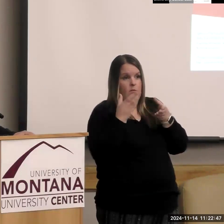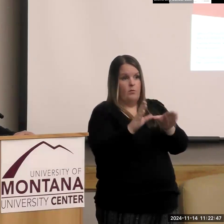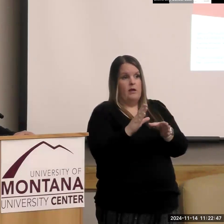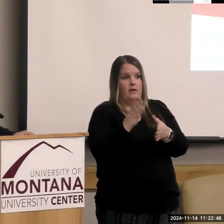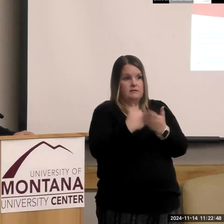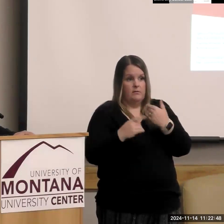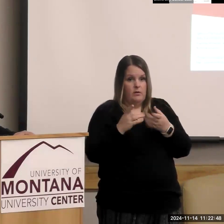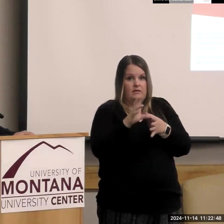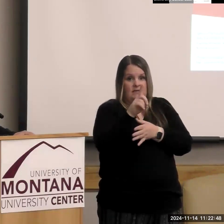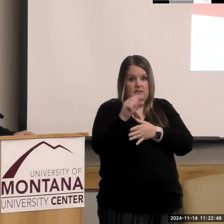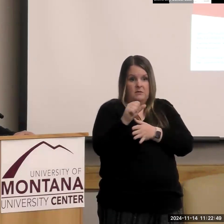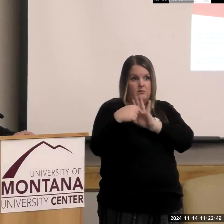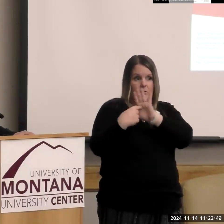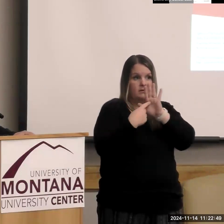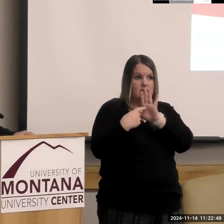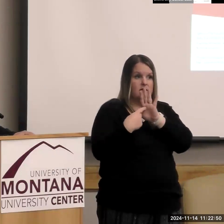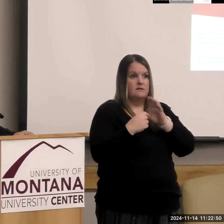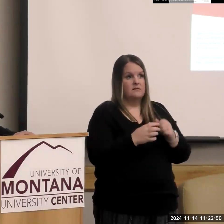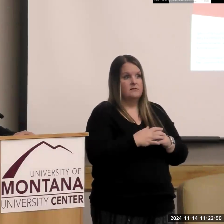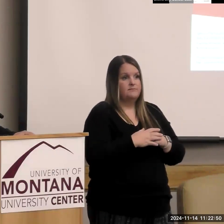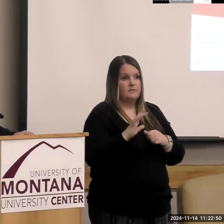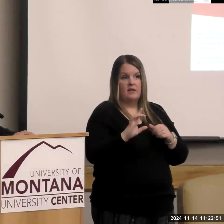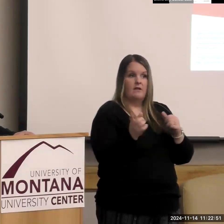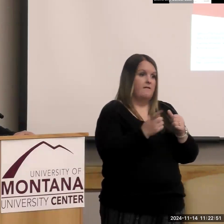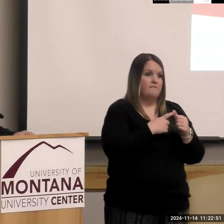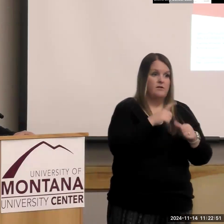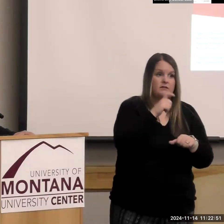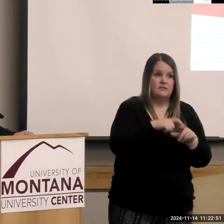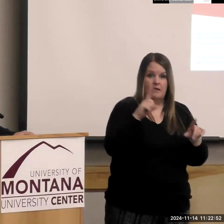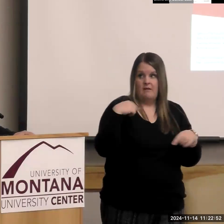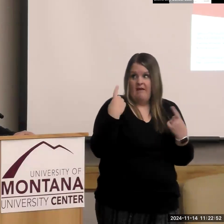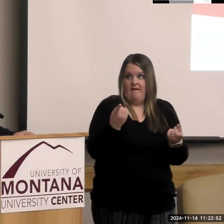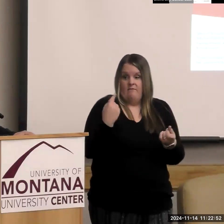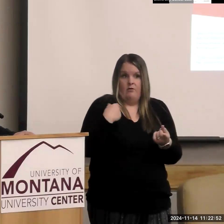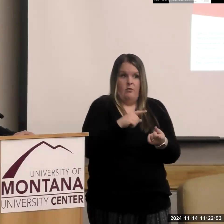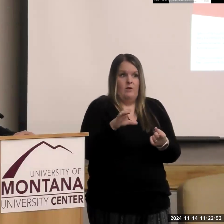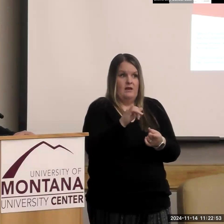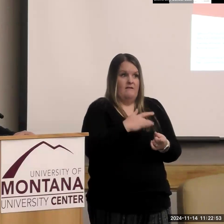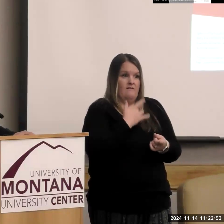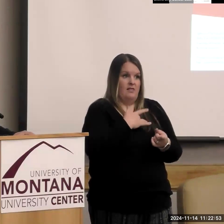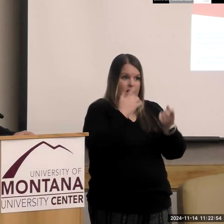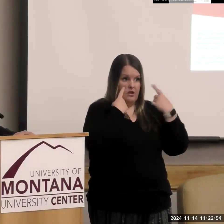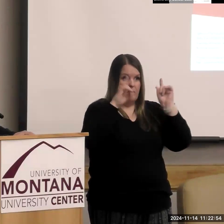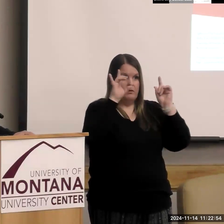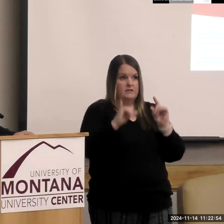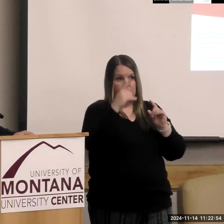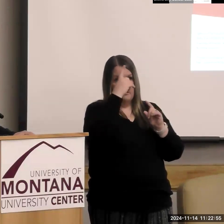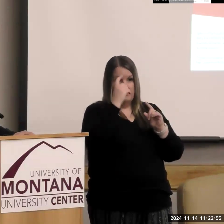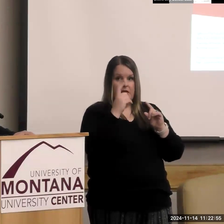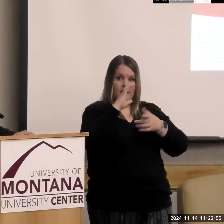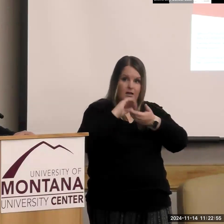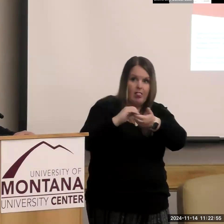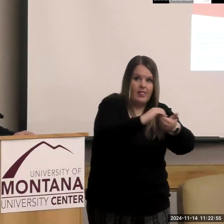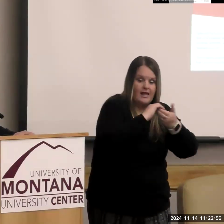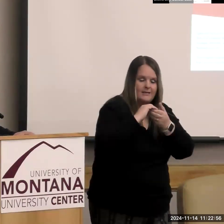somewhere, disability is represented. And this is our first time within our SHIP that we feel like we've accomplished that, because it was a collective